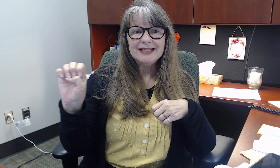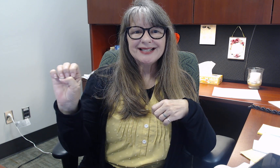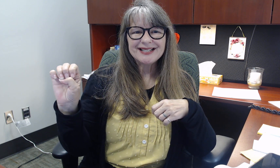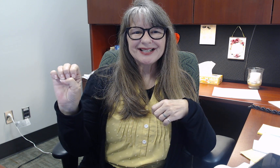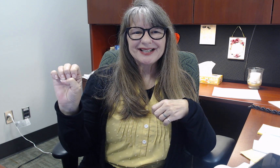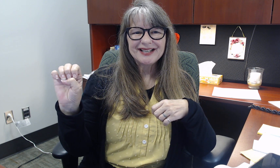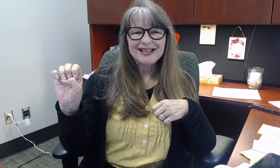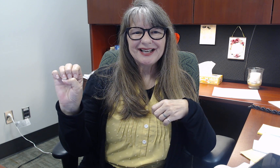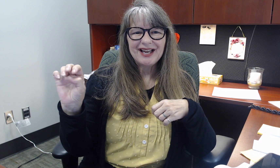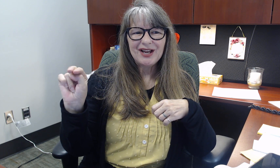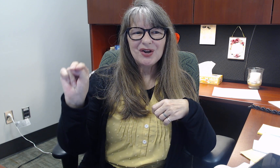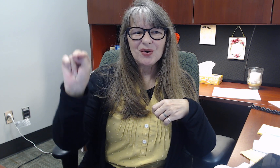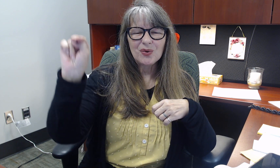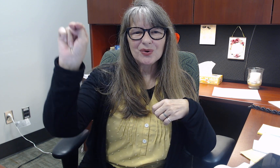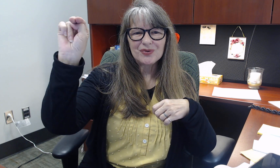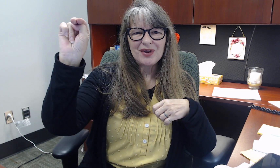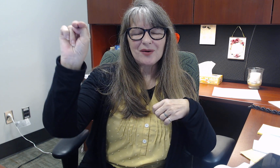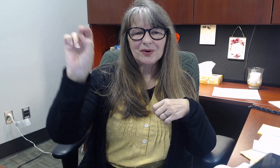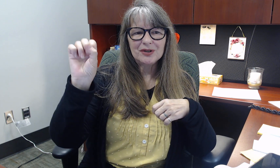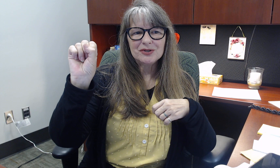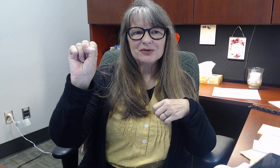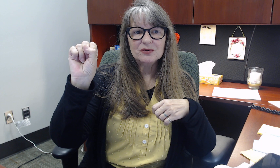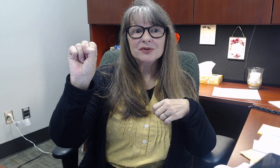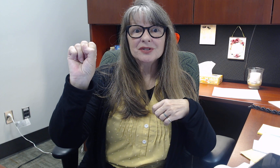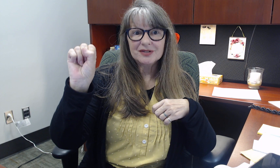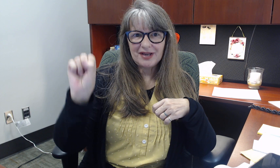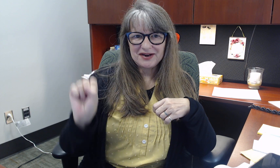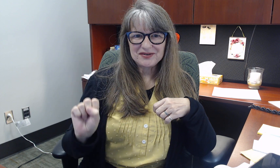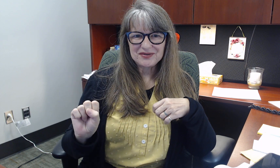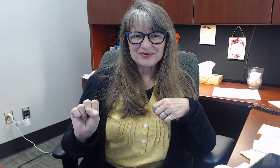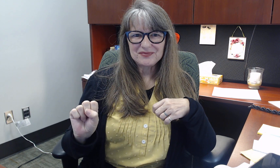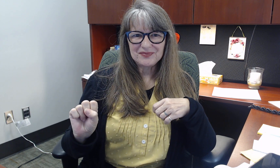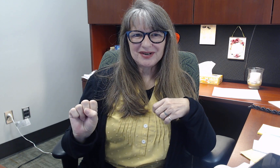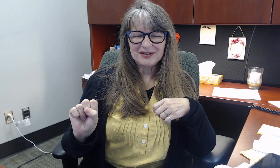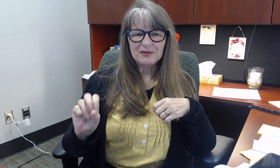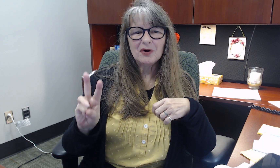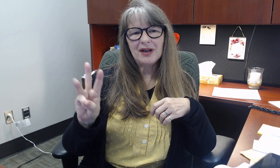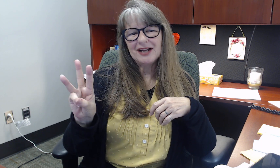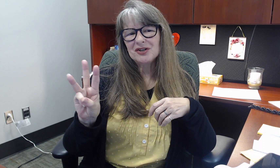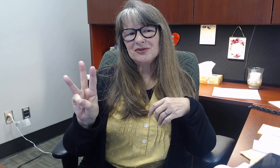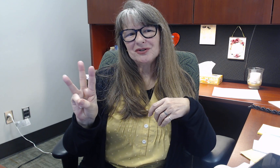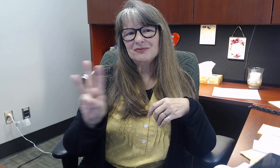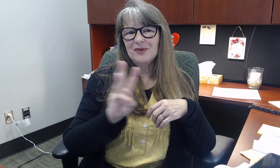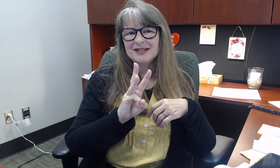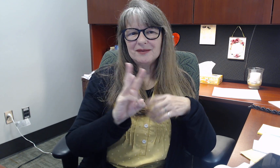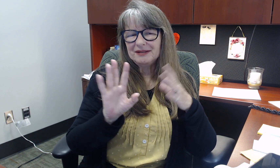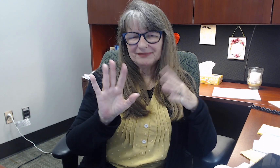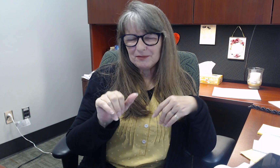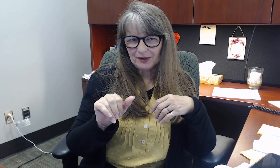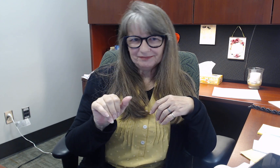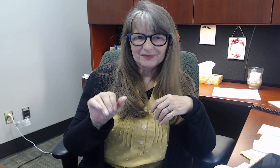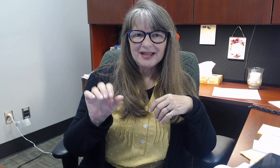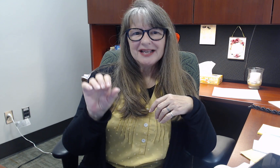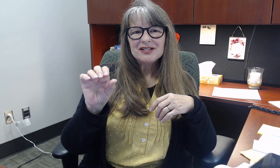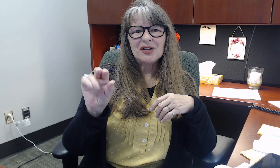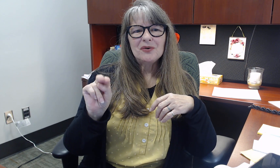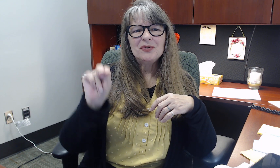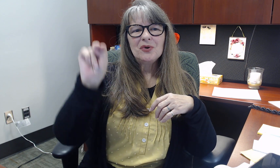east and north. Now we're going to do south, right? And I showed you west. I mean, come on. So